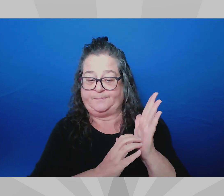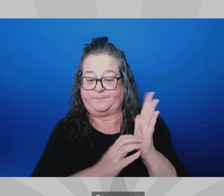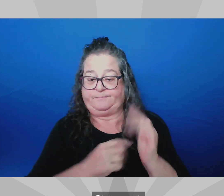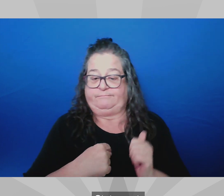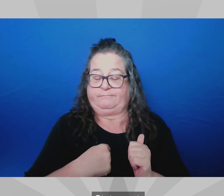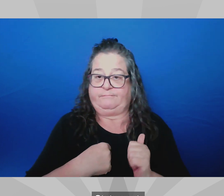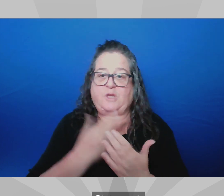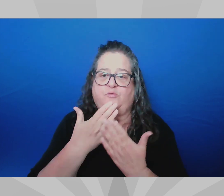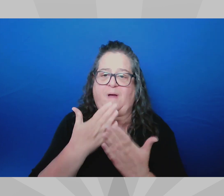Statement.